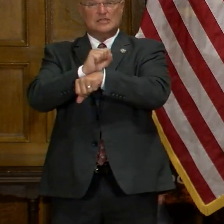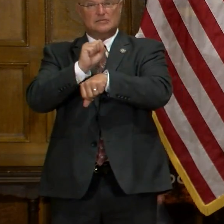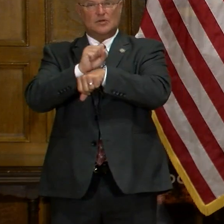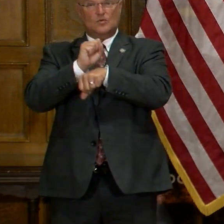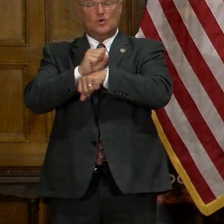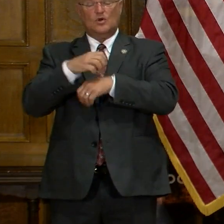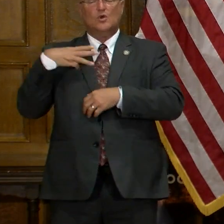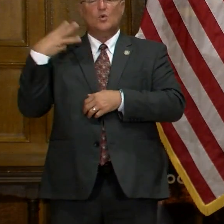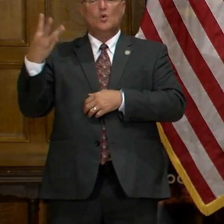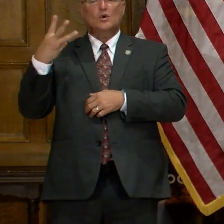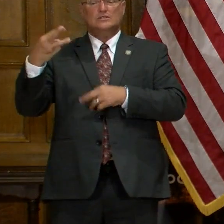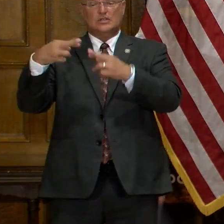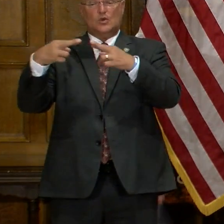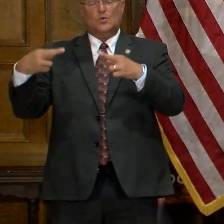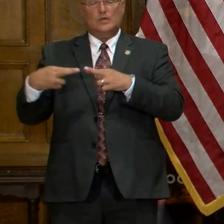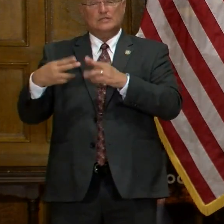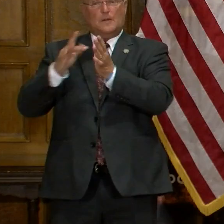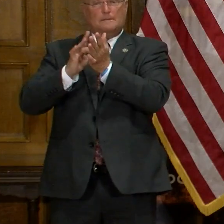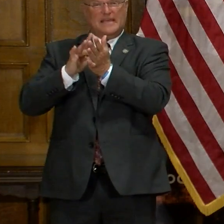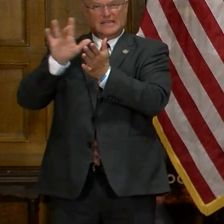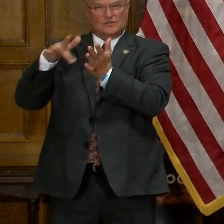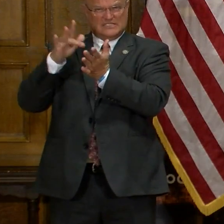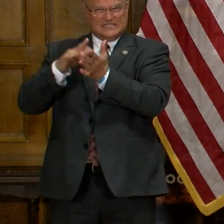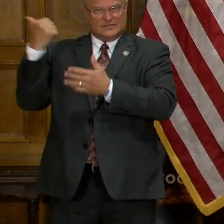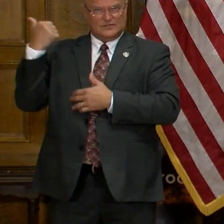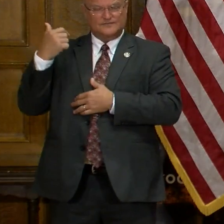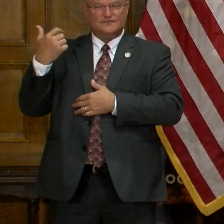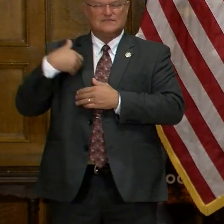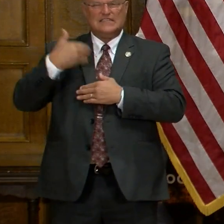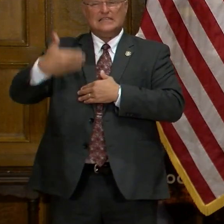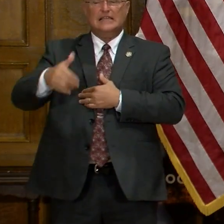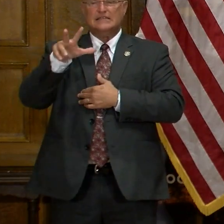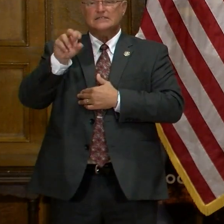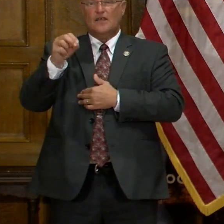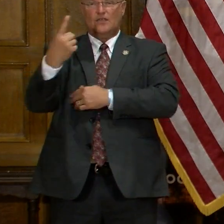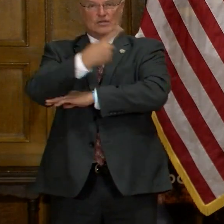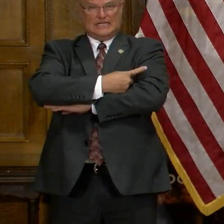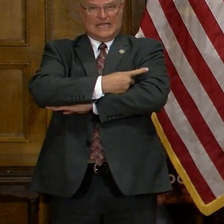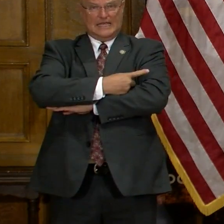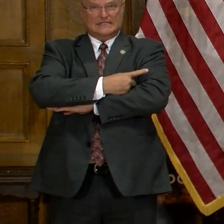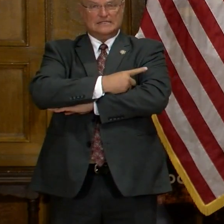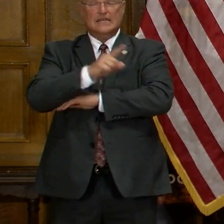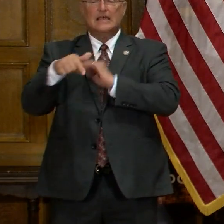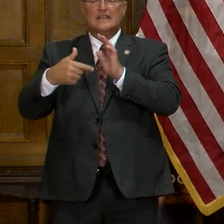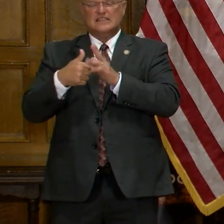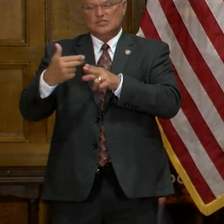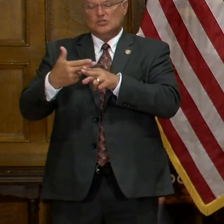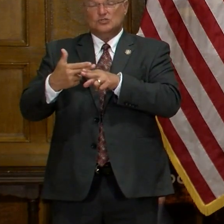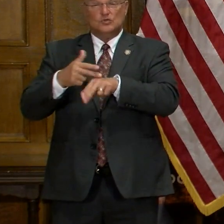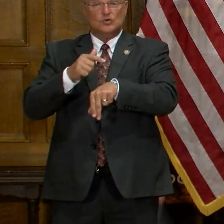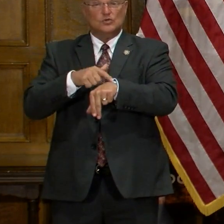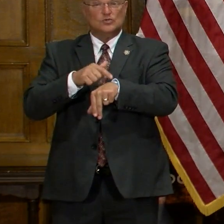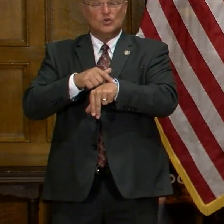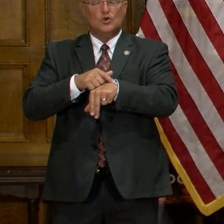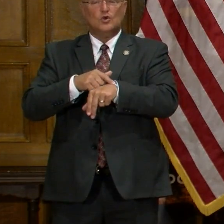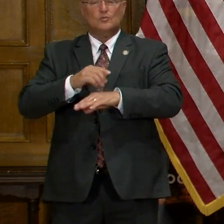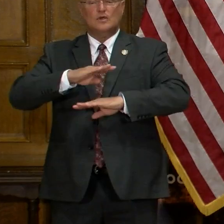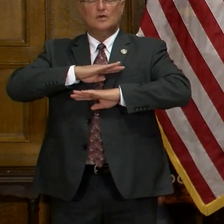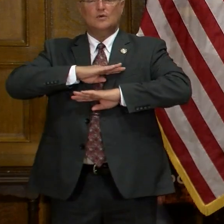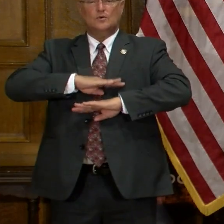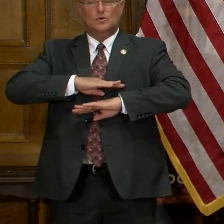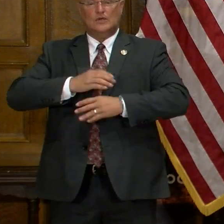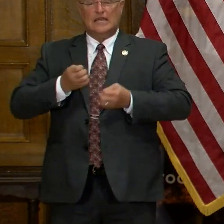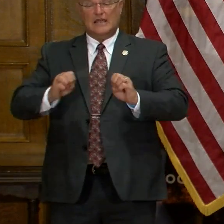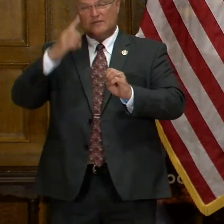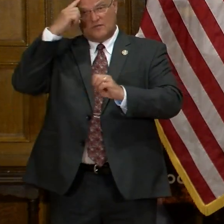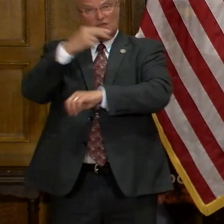of Washington Regional Medical Center for the next 30 days. This is a short-term relief effort for